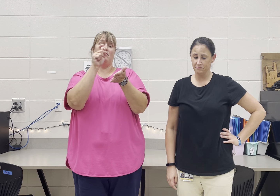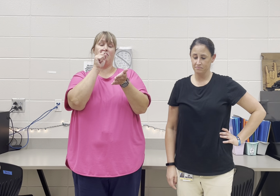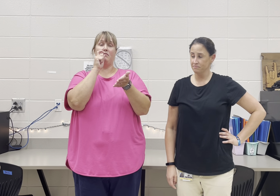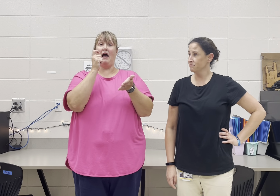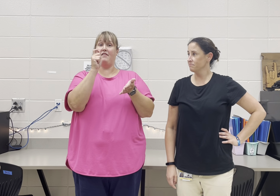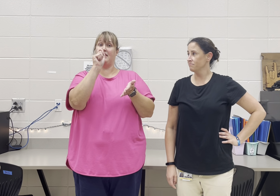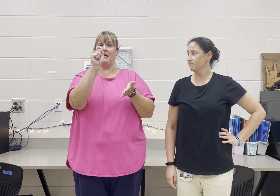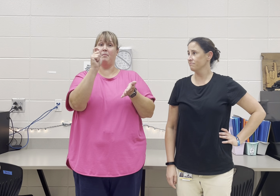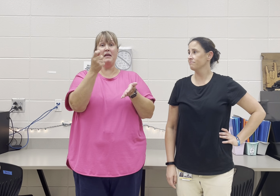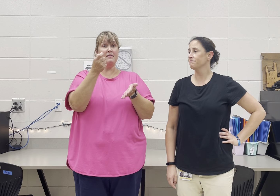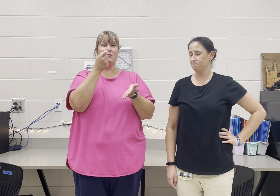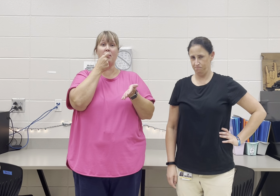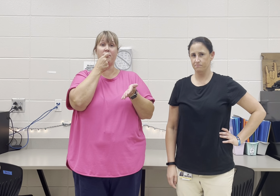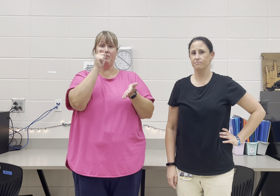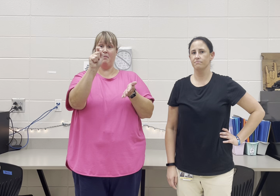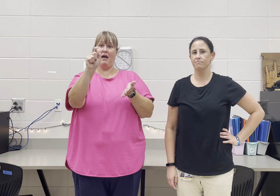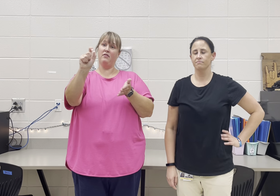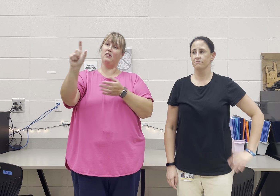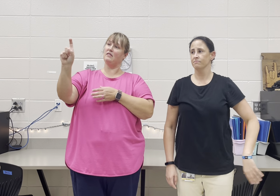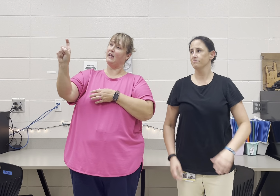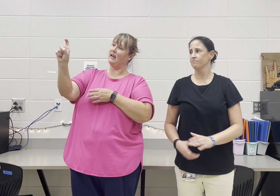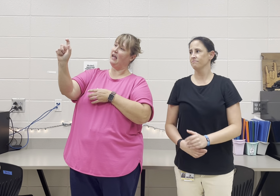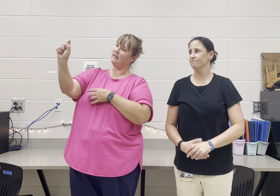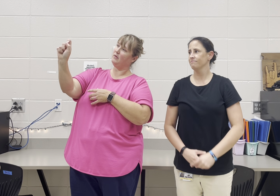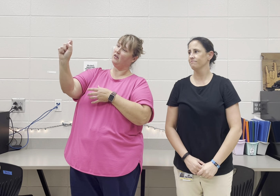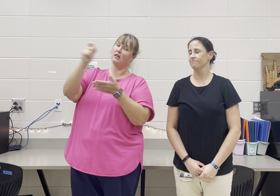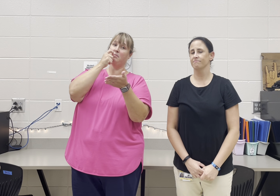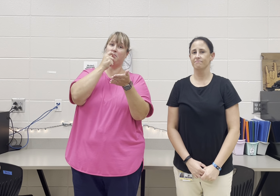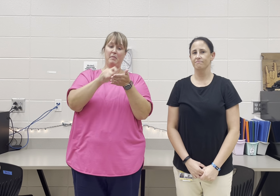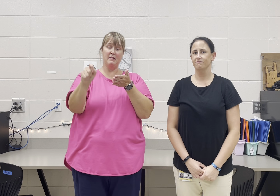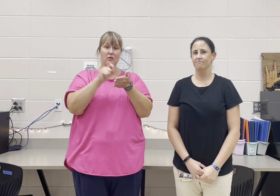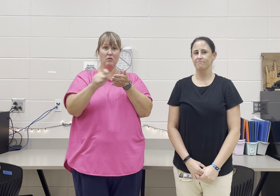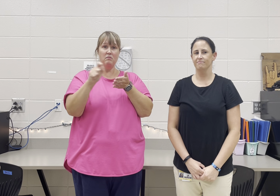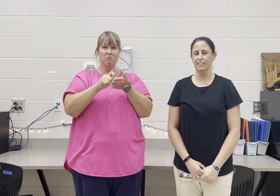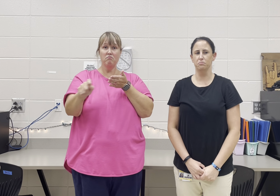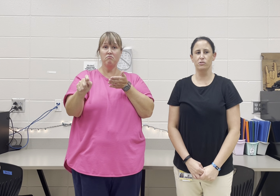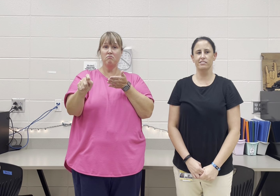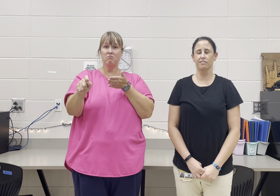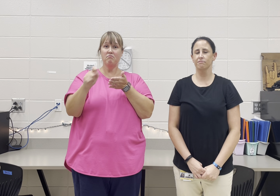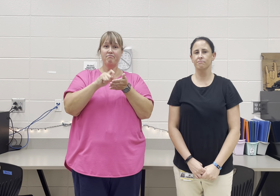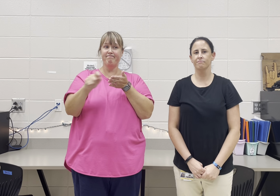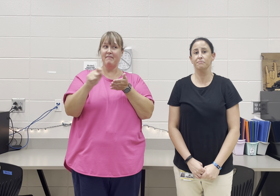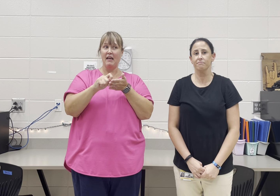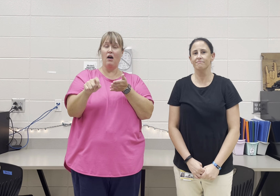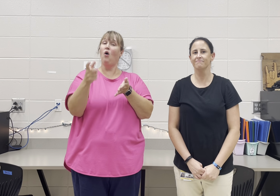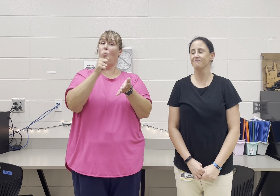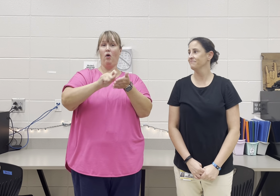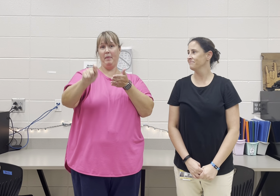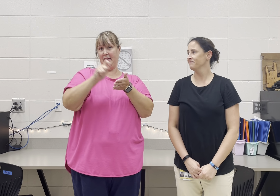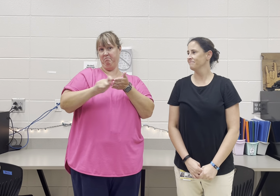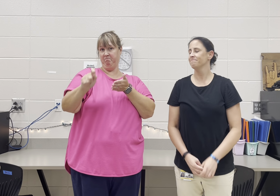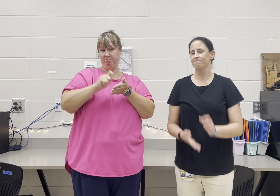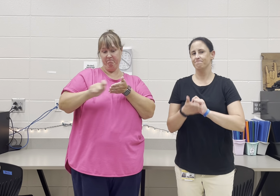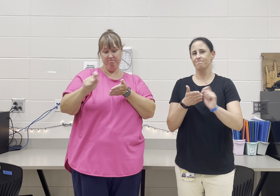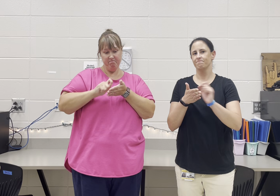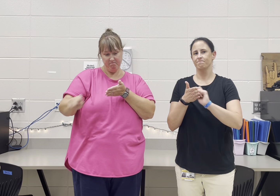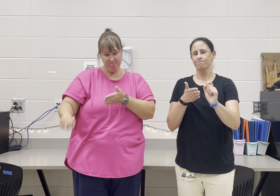I've seen pencil come from the mouth, so it's like an X with your thumb. Pencil. Lead poisoning. Yeah, or pin.